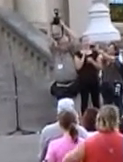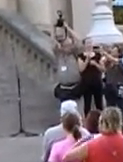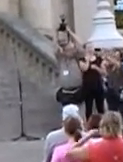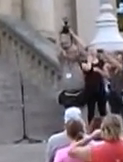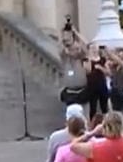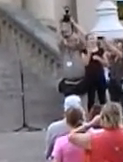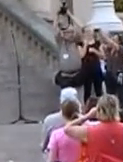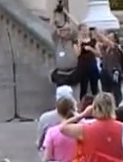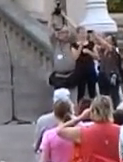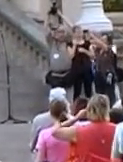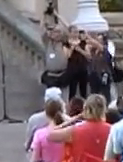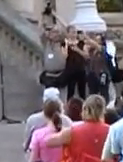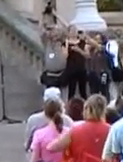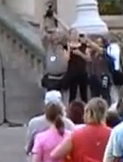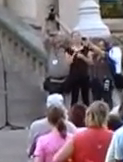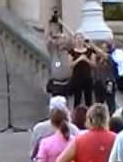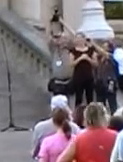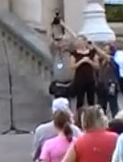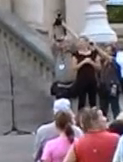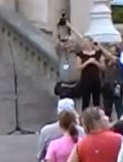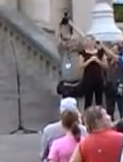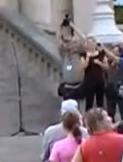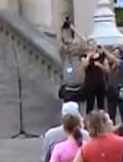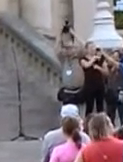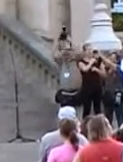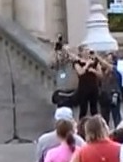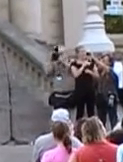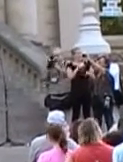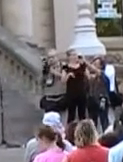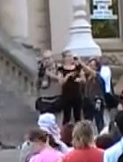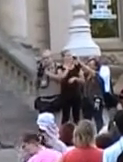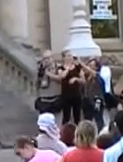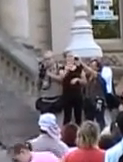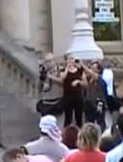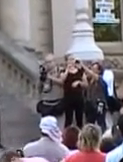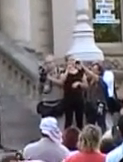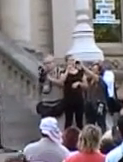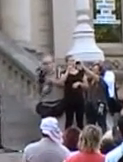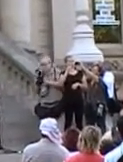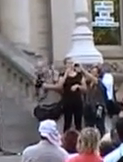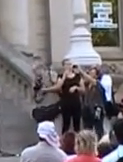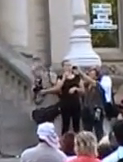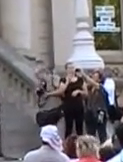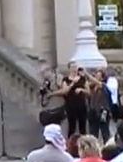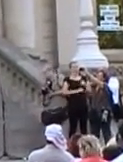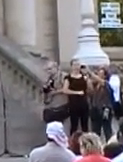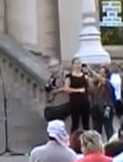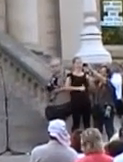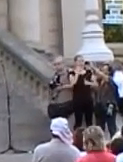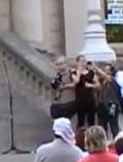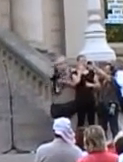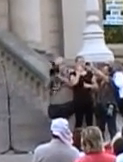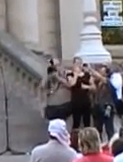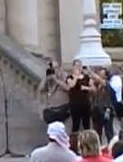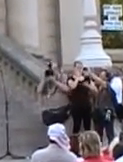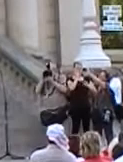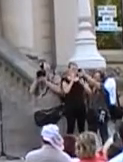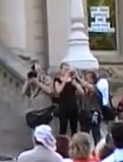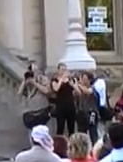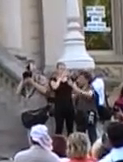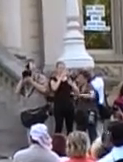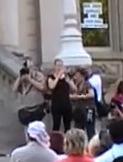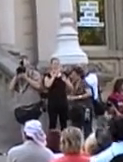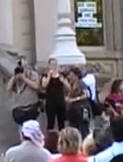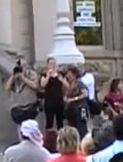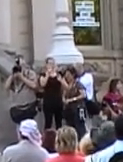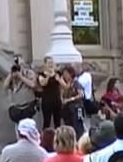last Wednesday, we took up a bill, the most restrictive bill that has been